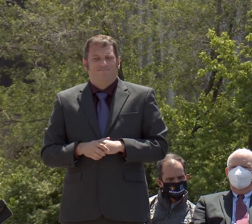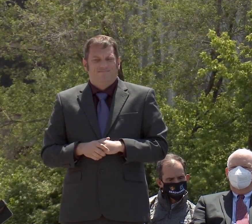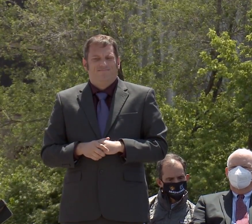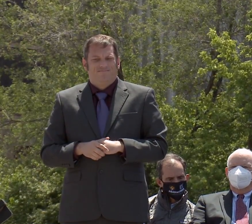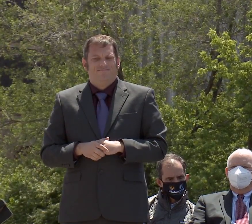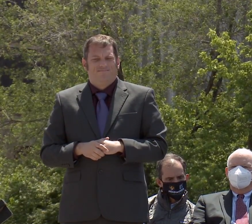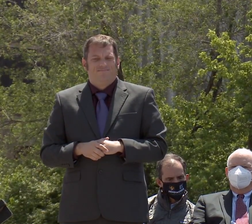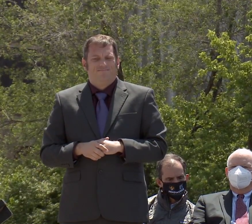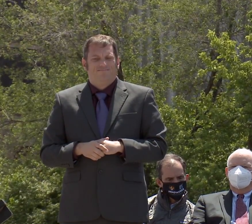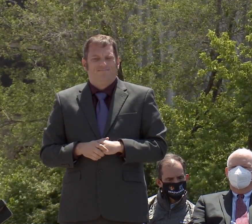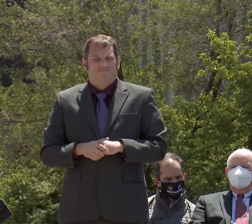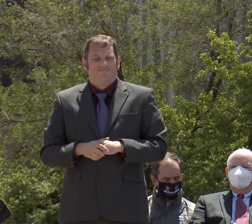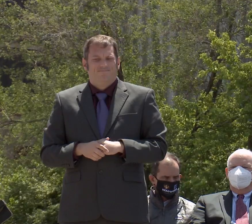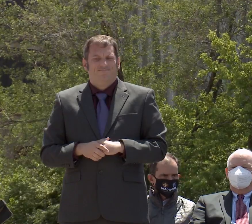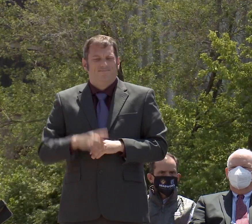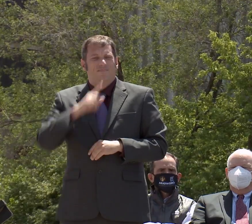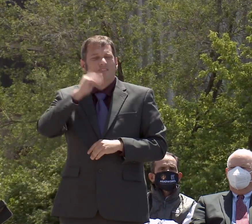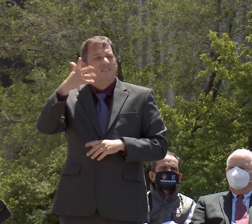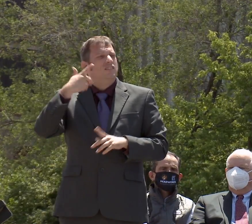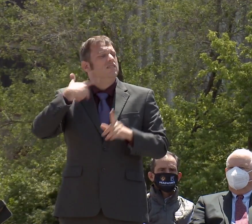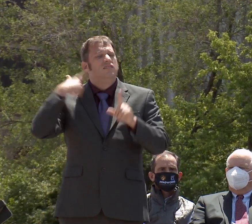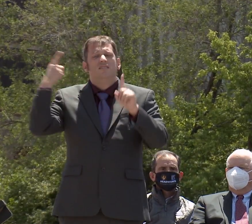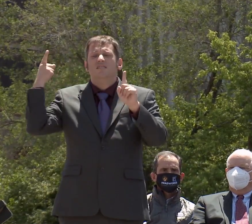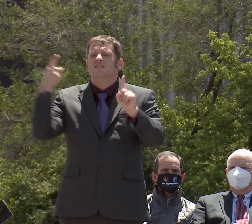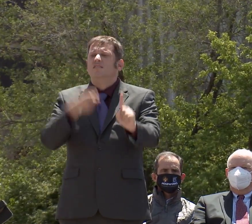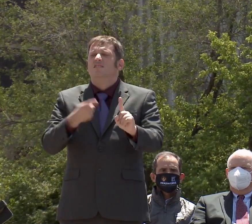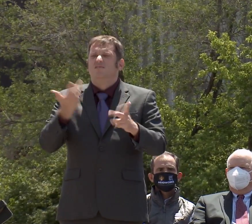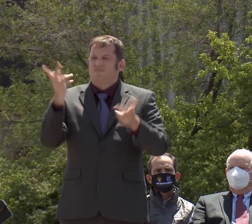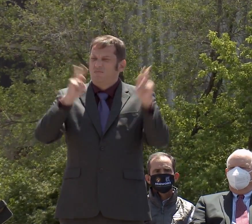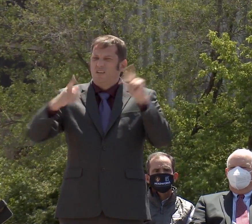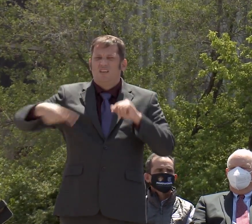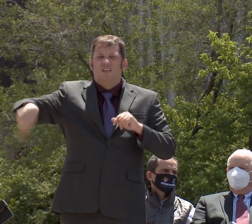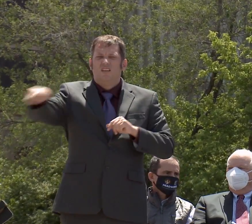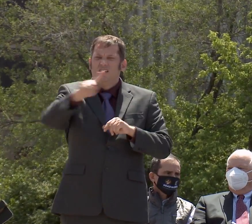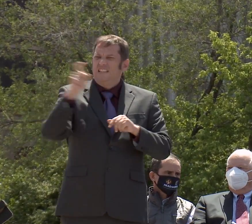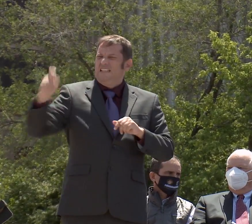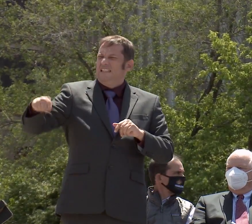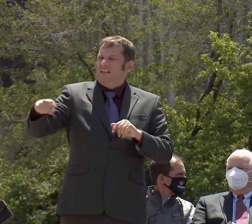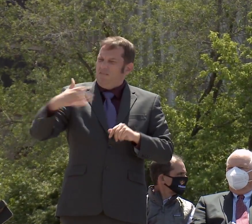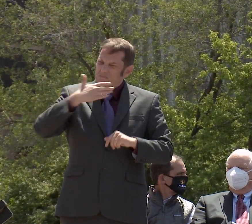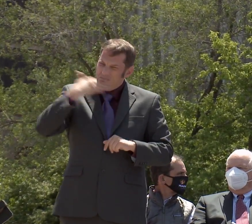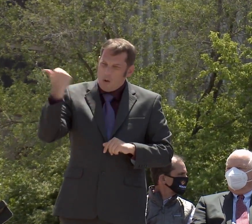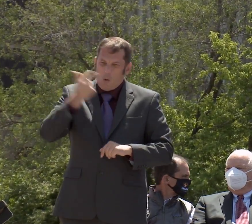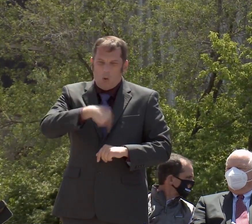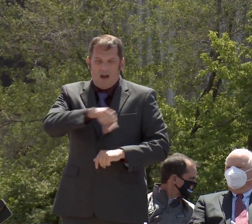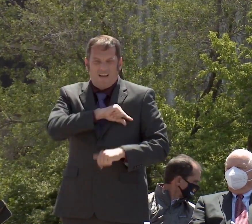life for the people of Baltimore City and the